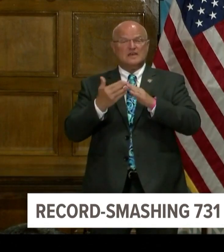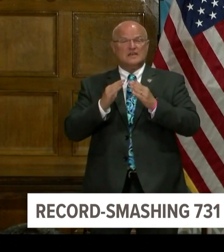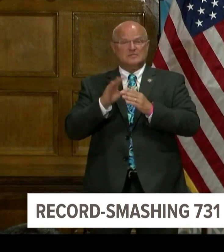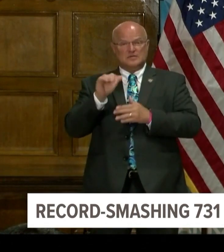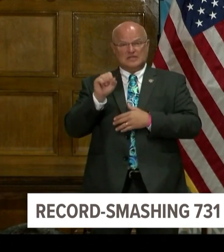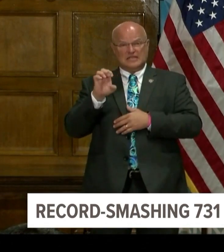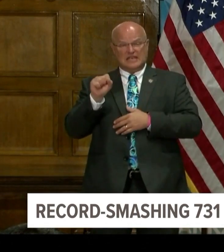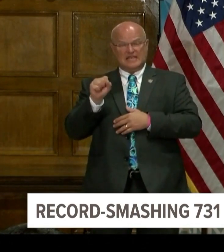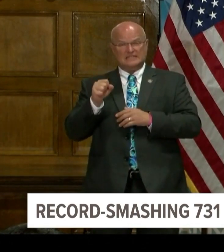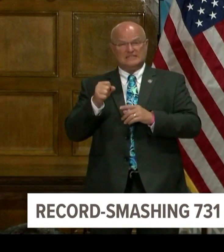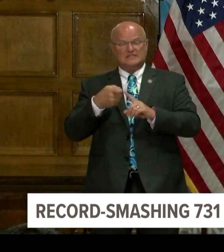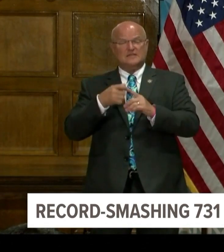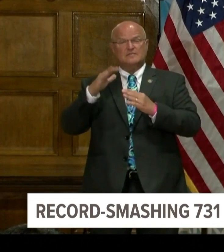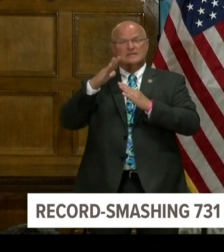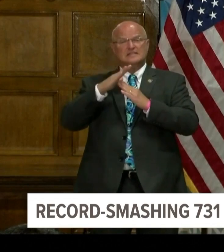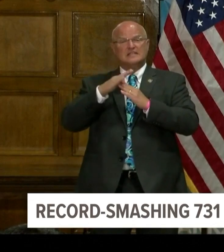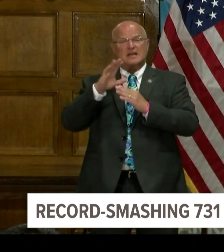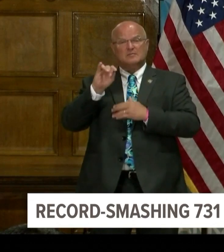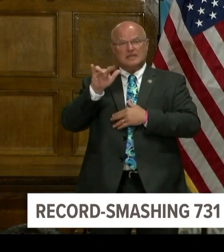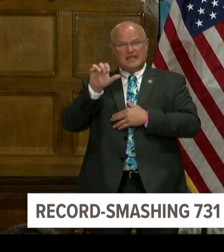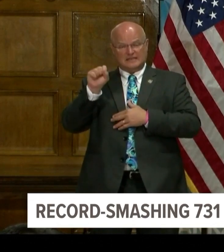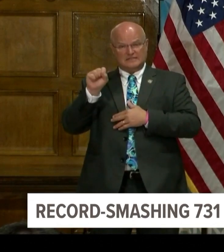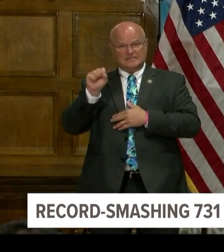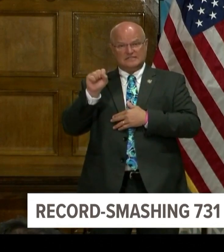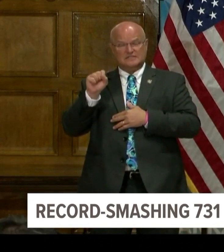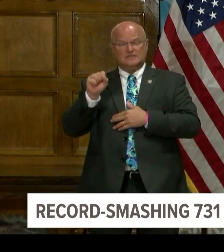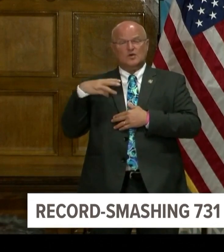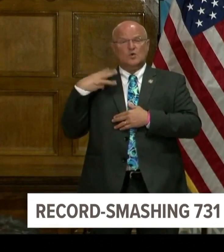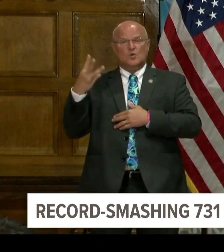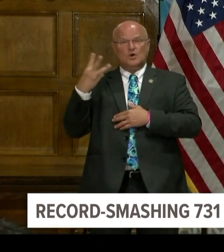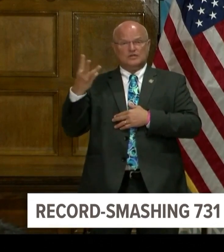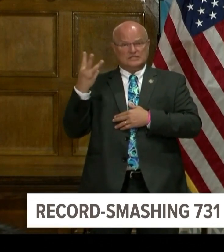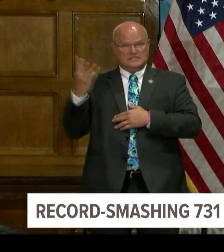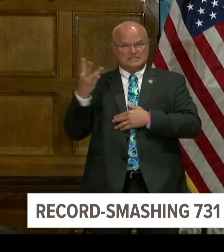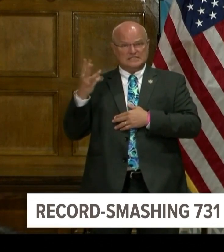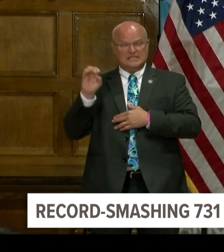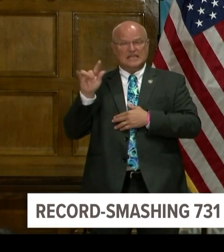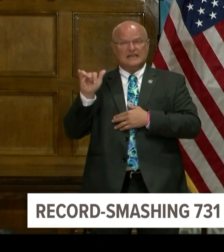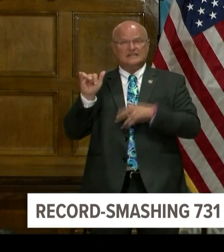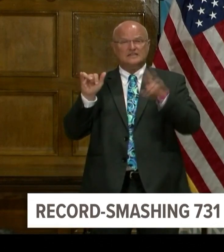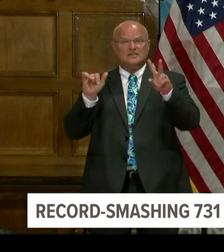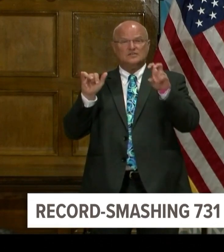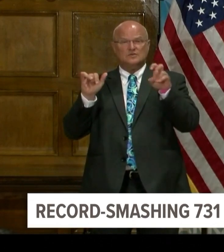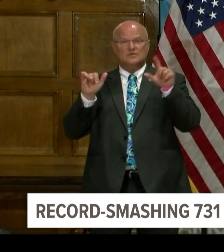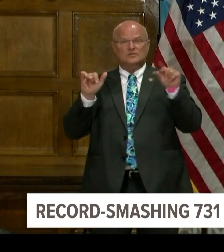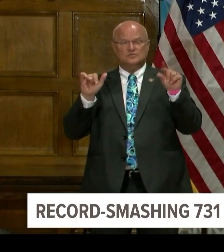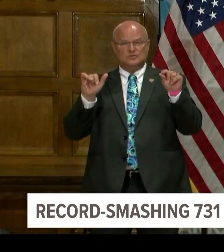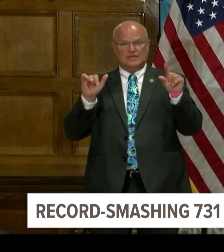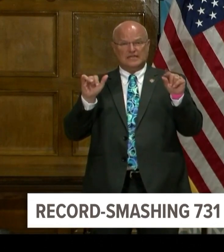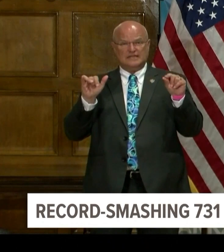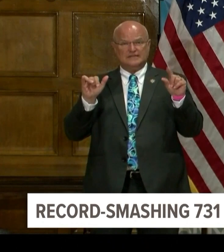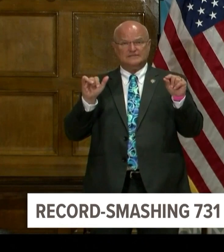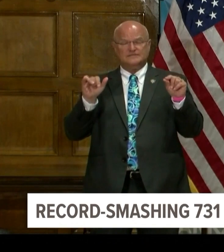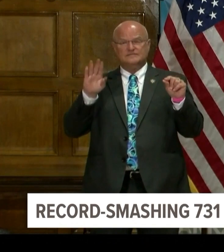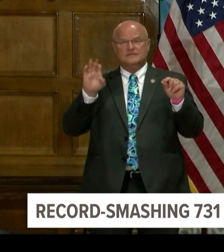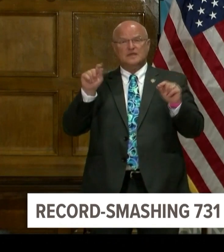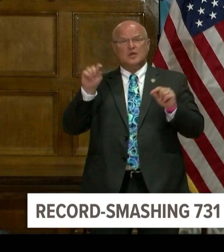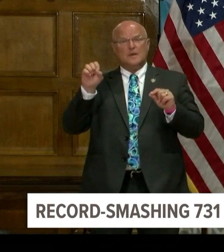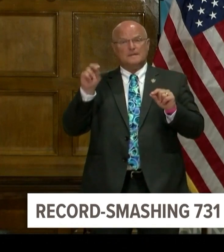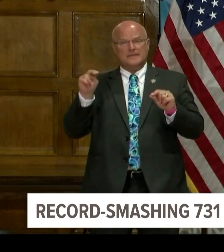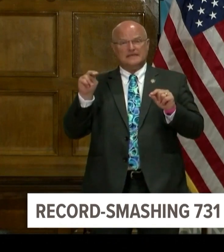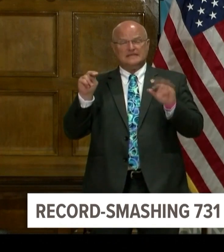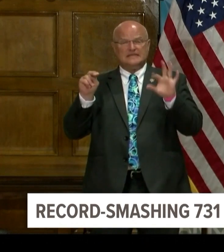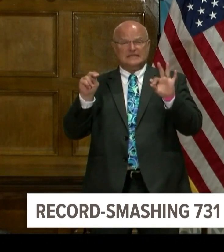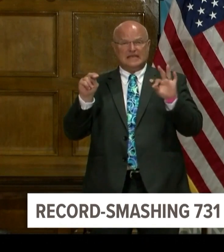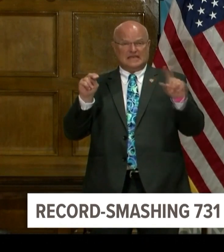cases. Of those, the top counties are Washington County with 220 cases, Benton County